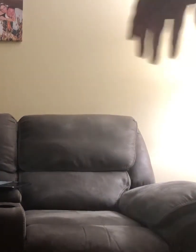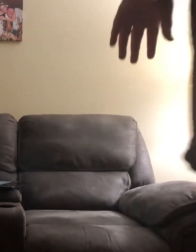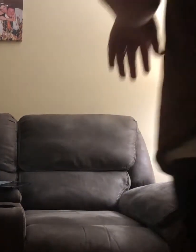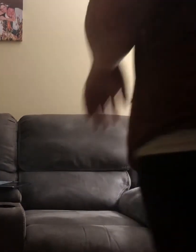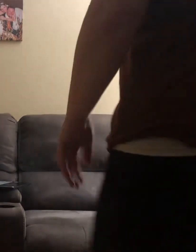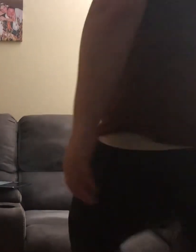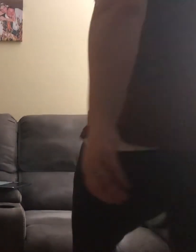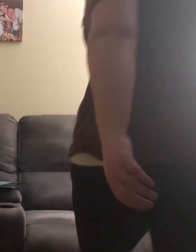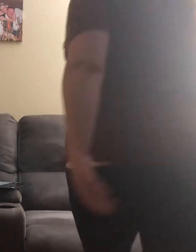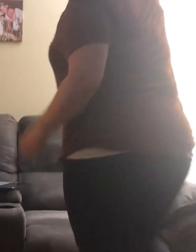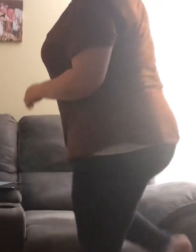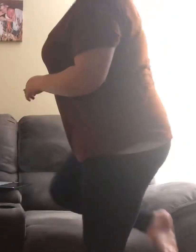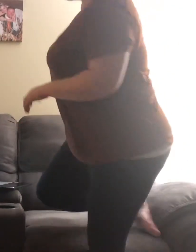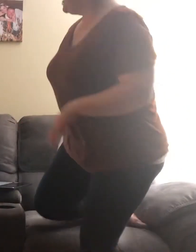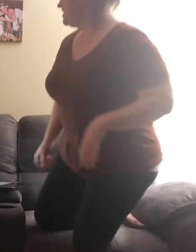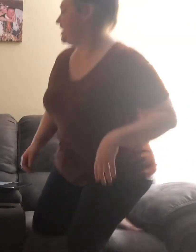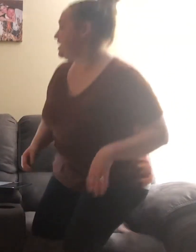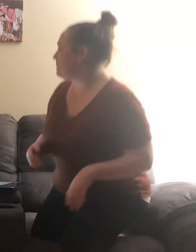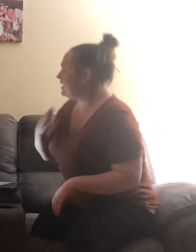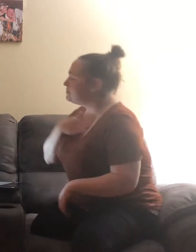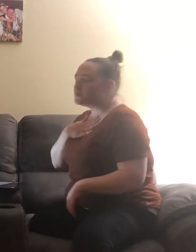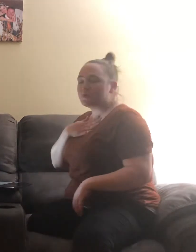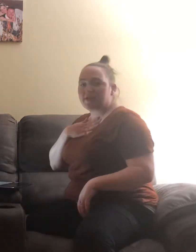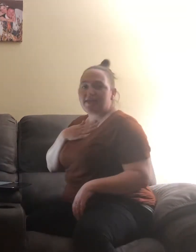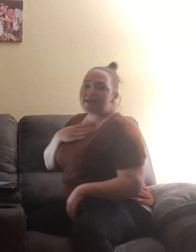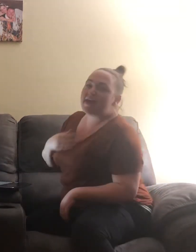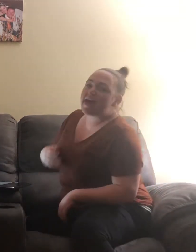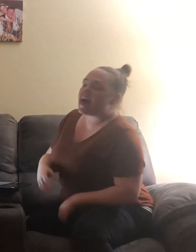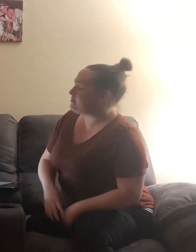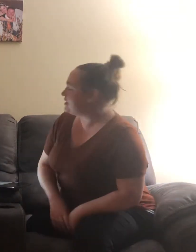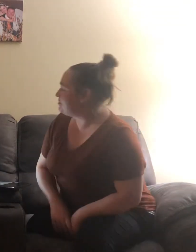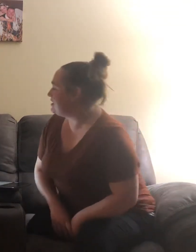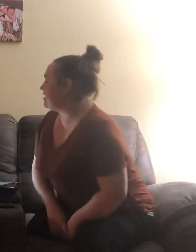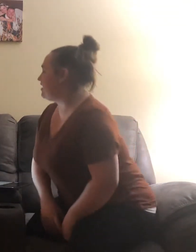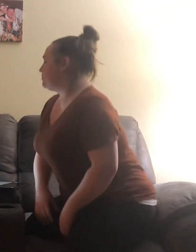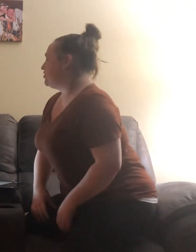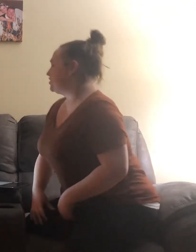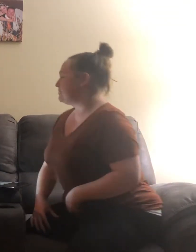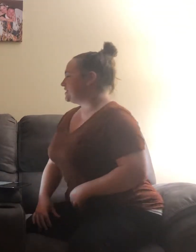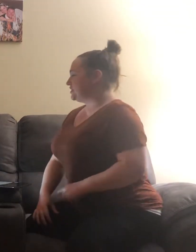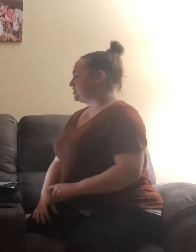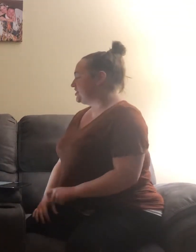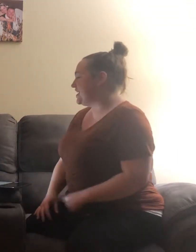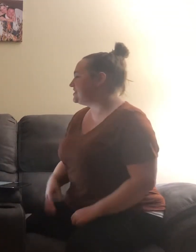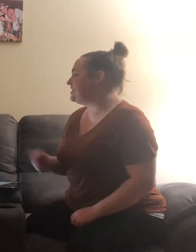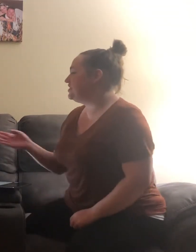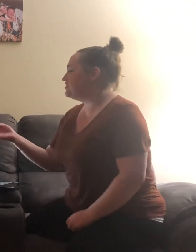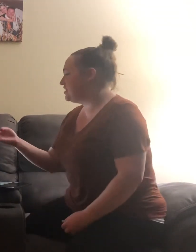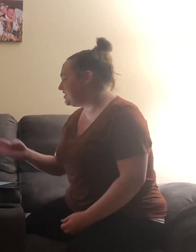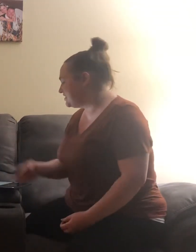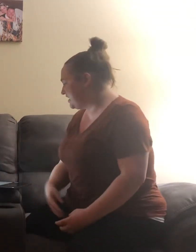Liz. Thanks for coming into the office today. My name is Courtney. I'm going to be your nurse practitioner today, seeing your son